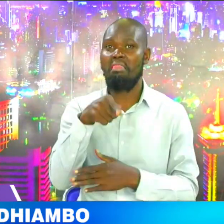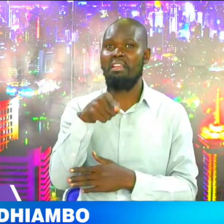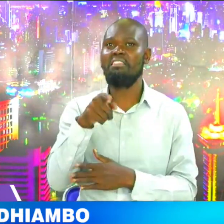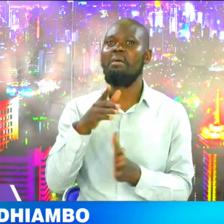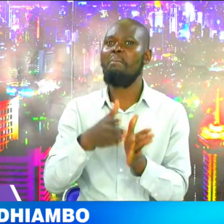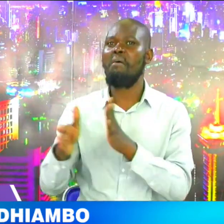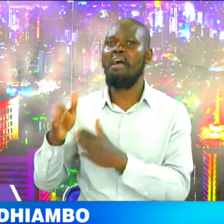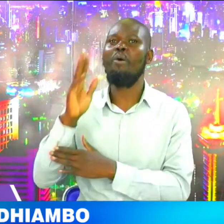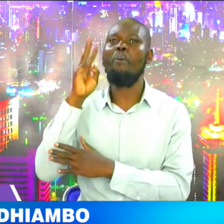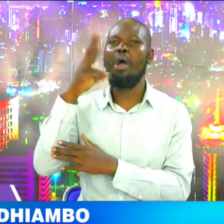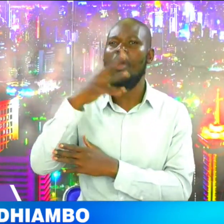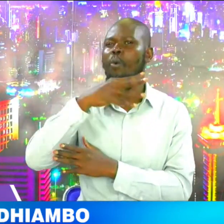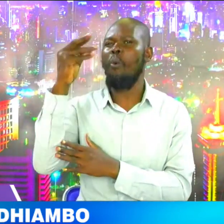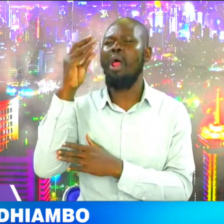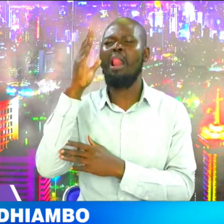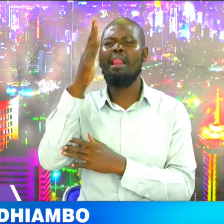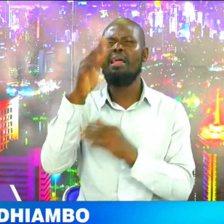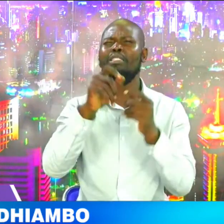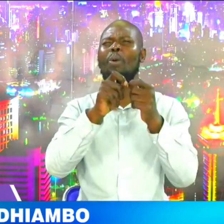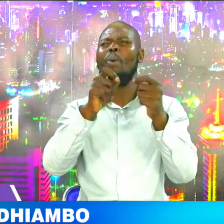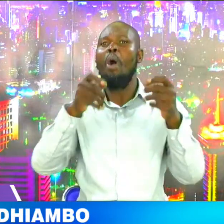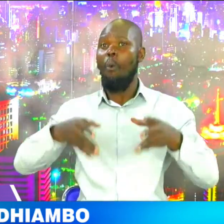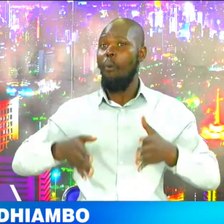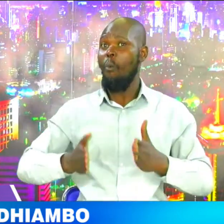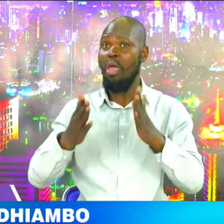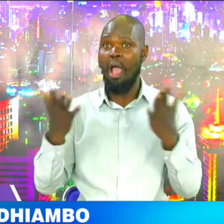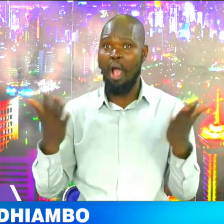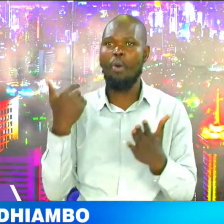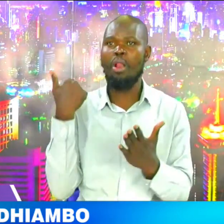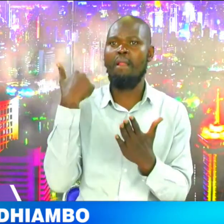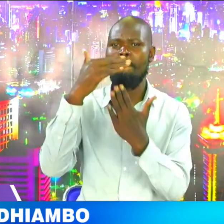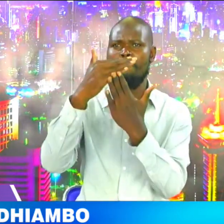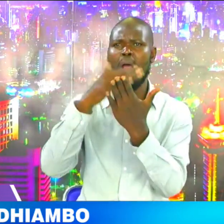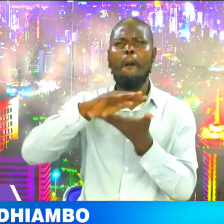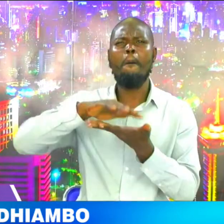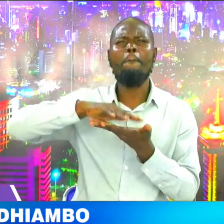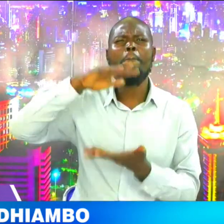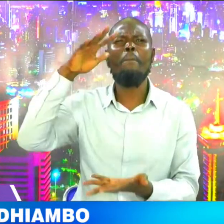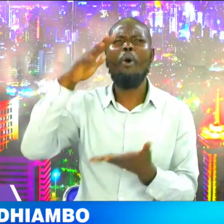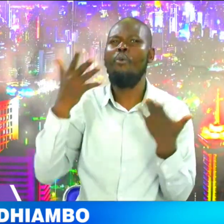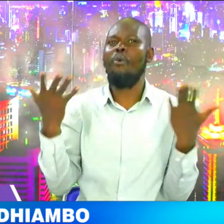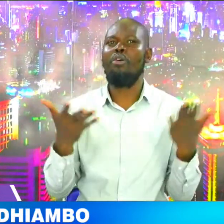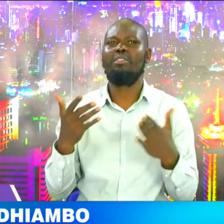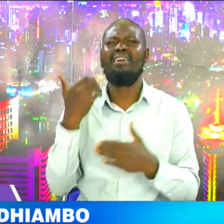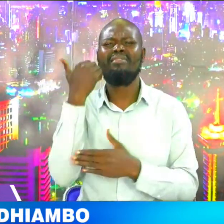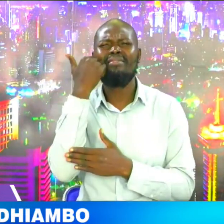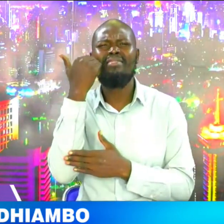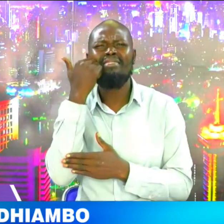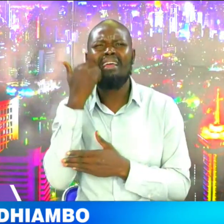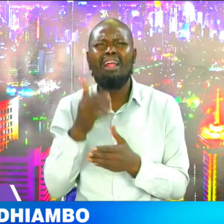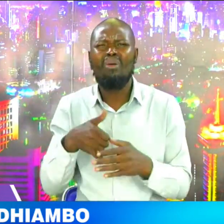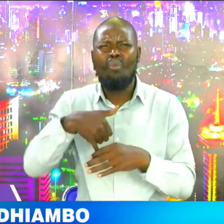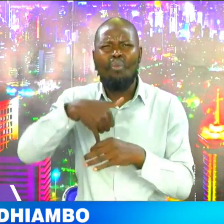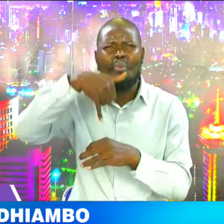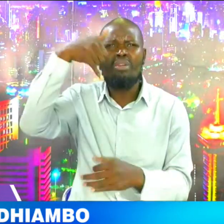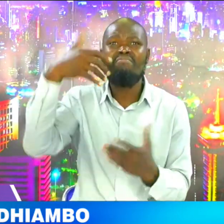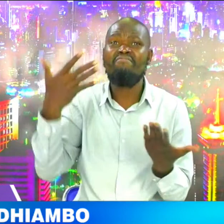strengthening Kenya's healthcare system to enable Kenyans to lead prosperously fulfilling